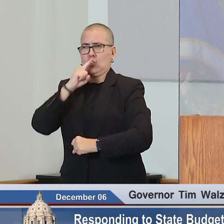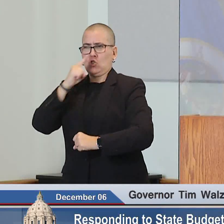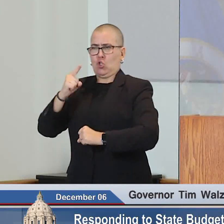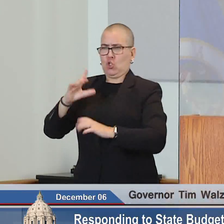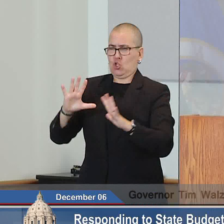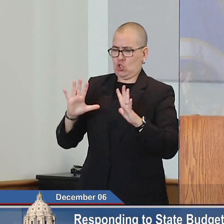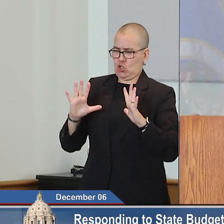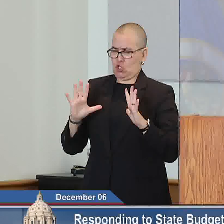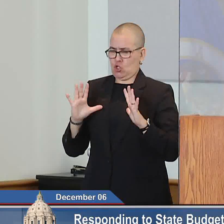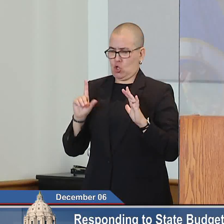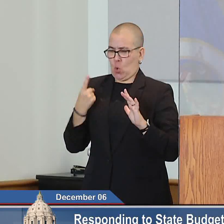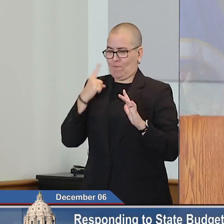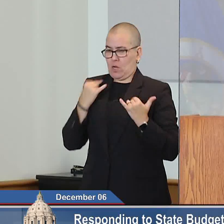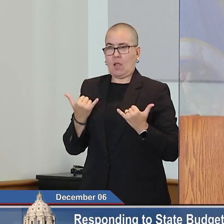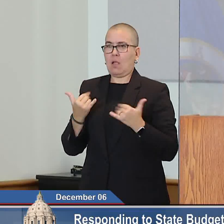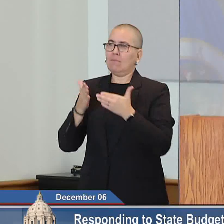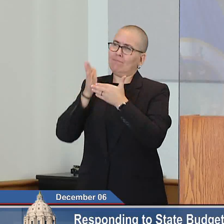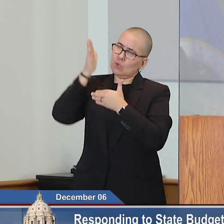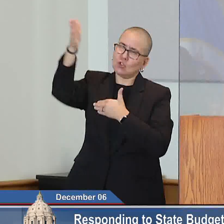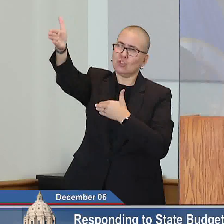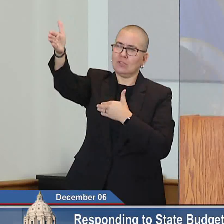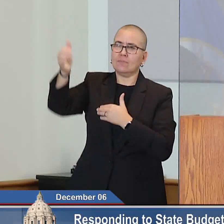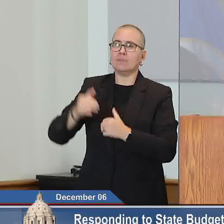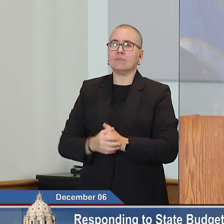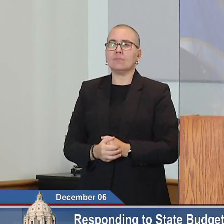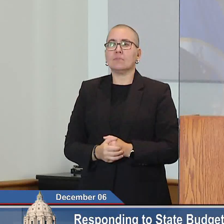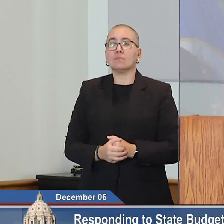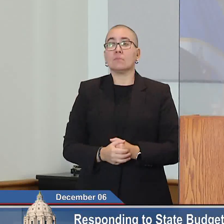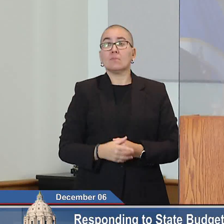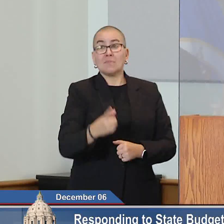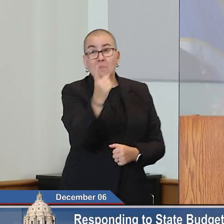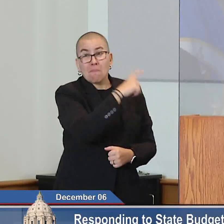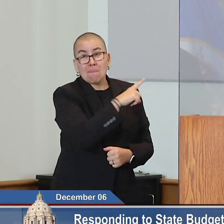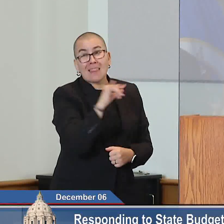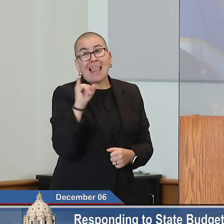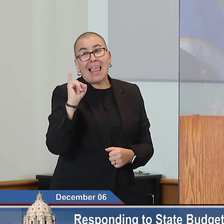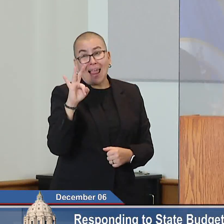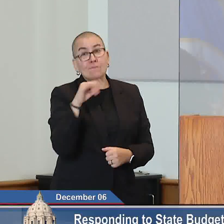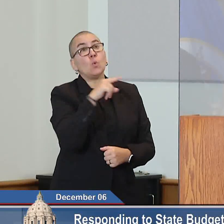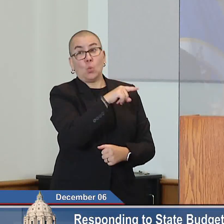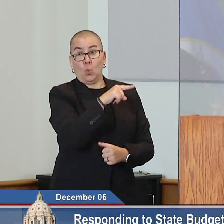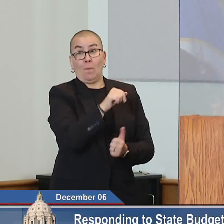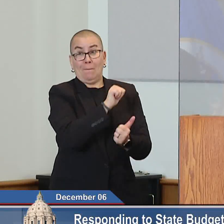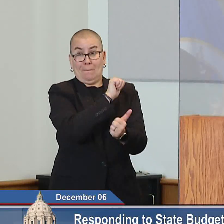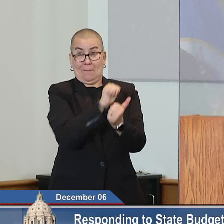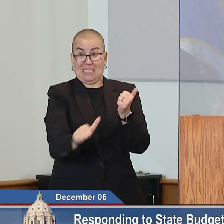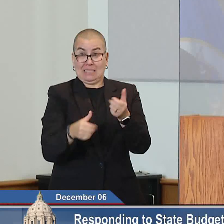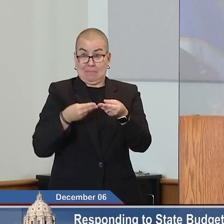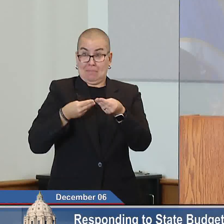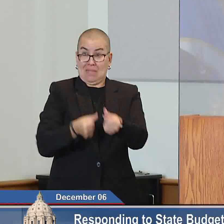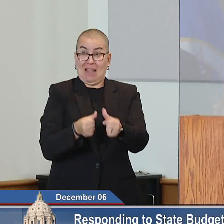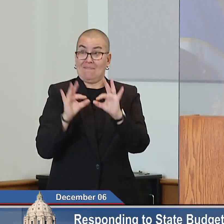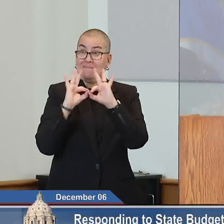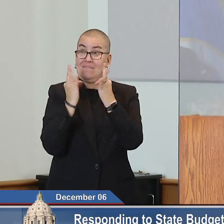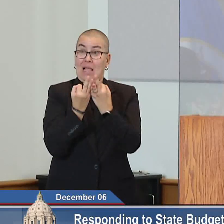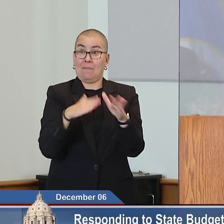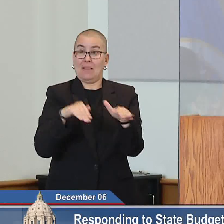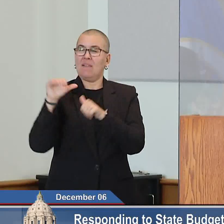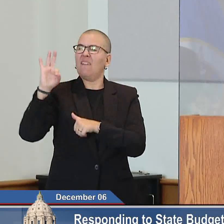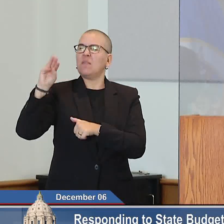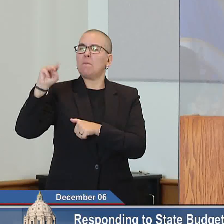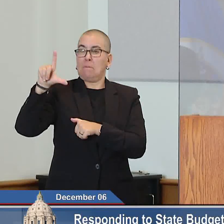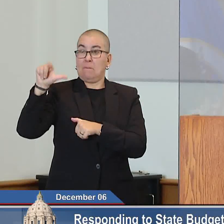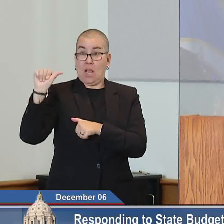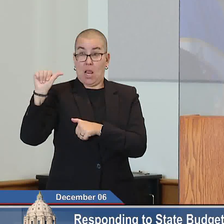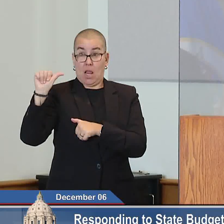Governor, if you want to pass paid leave, isn't that already saying that there's probably going to be a tax increase? I know